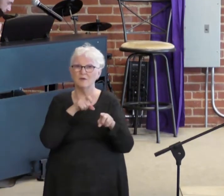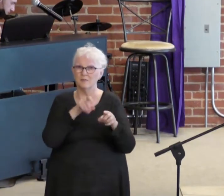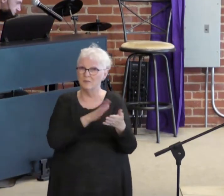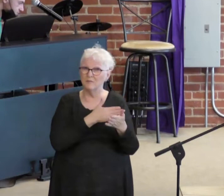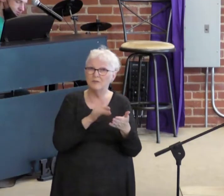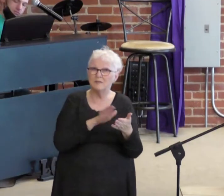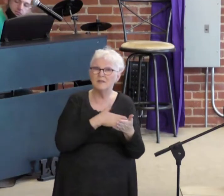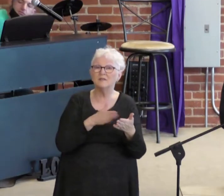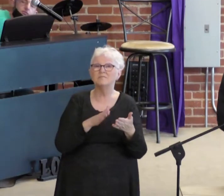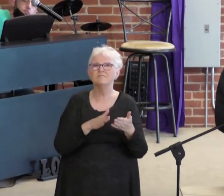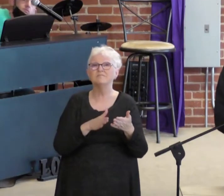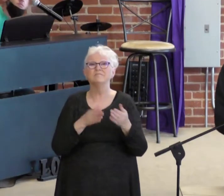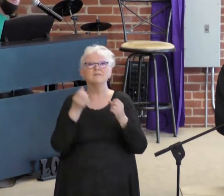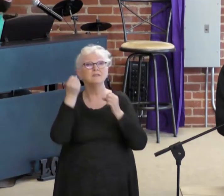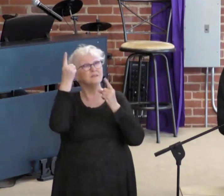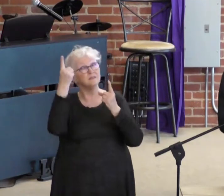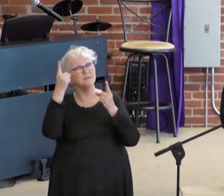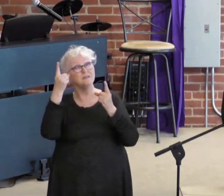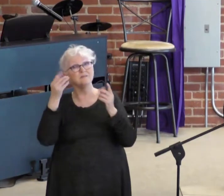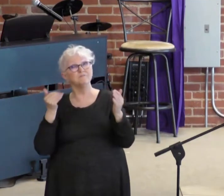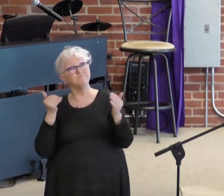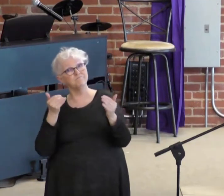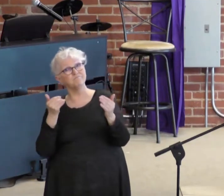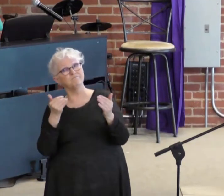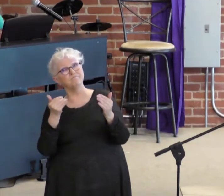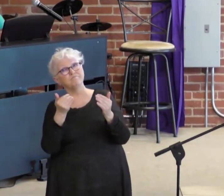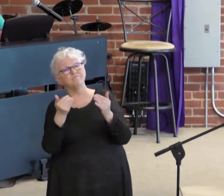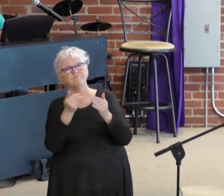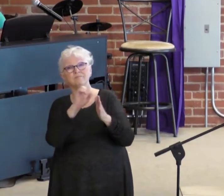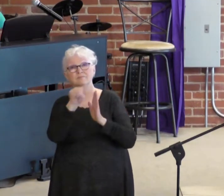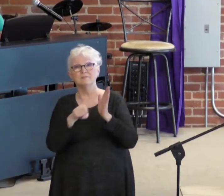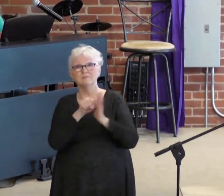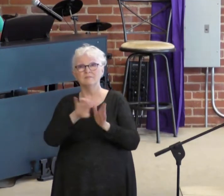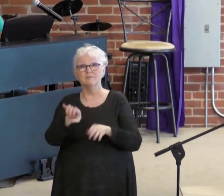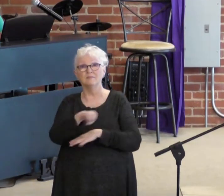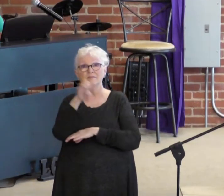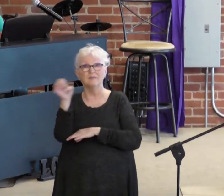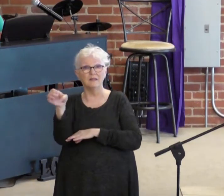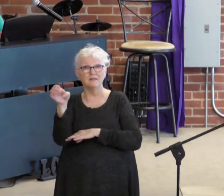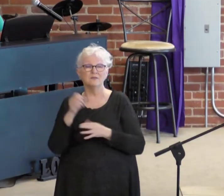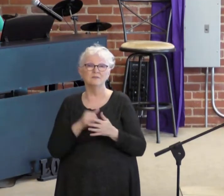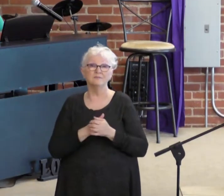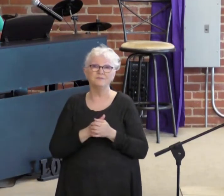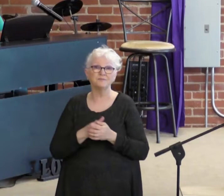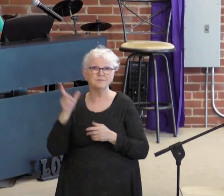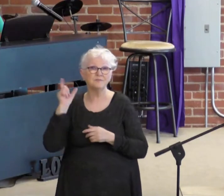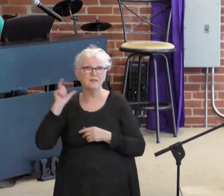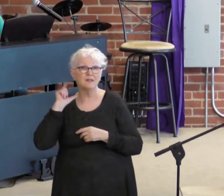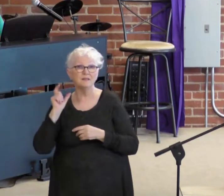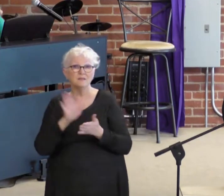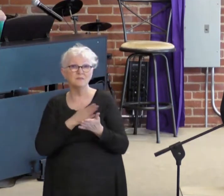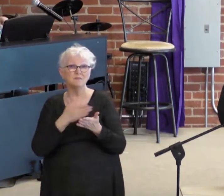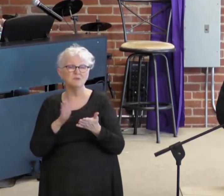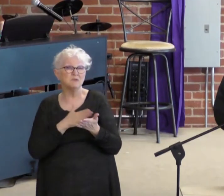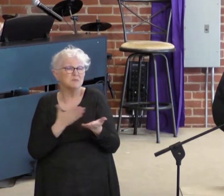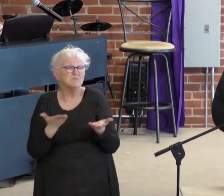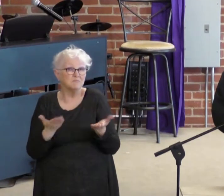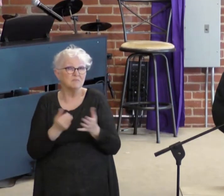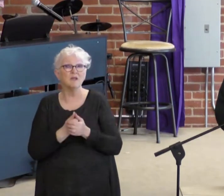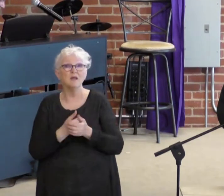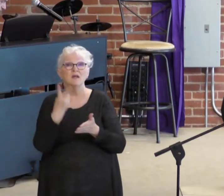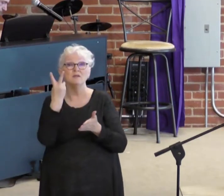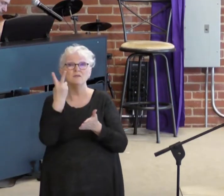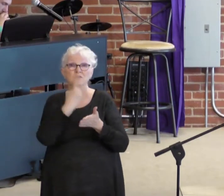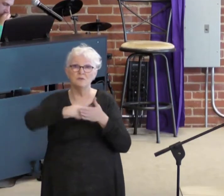realize that we're nearing the season of Easter just by listening to some of the music today. I believe 2 weeks from now will